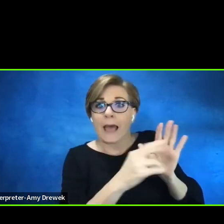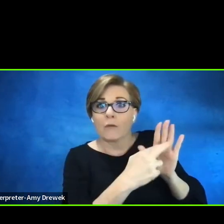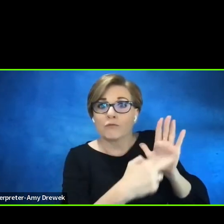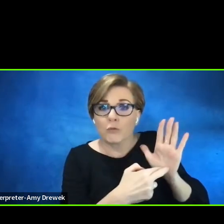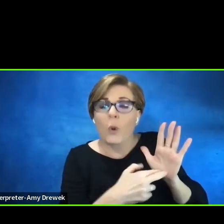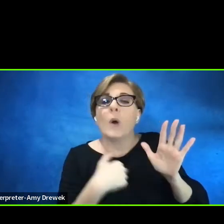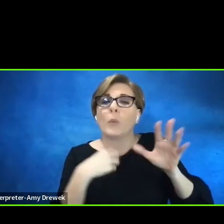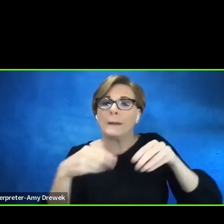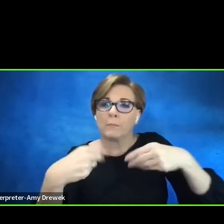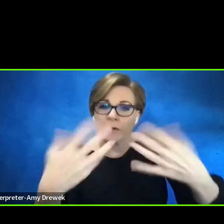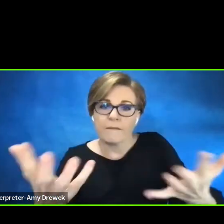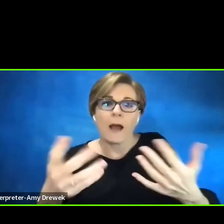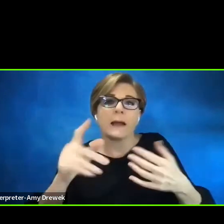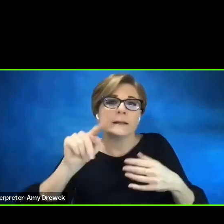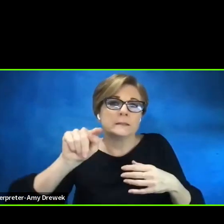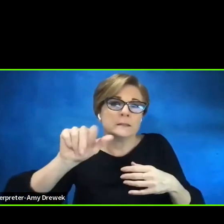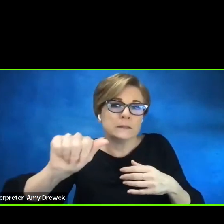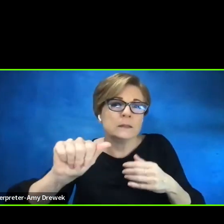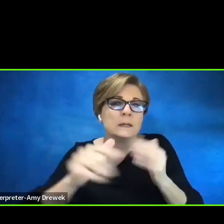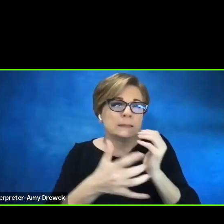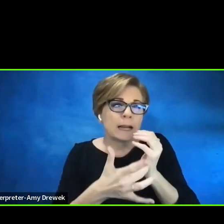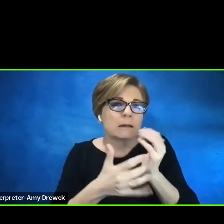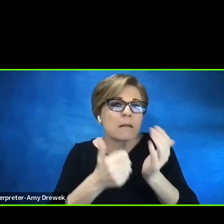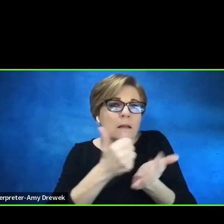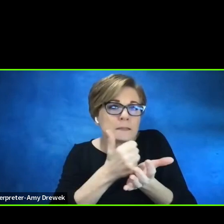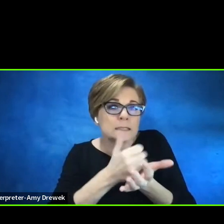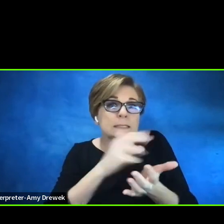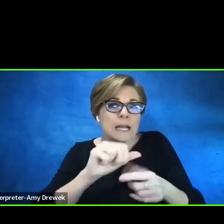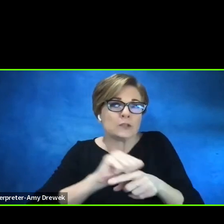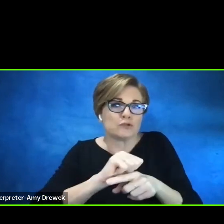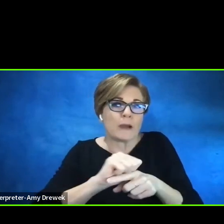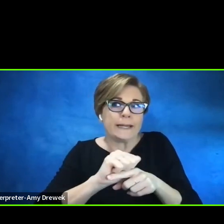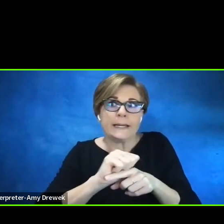technical assistance and training for this particular rule.